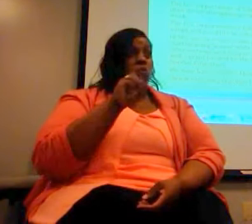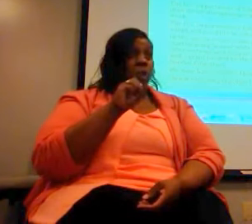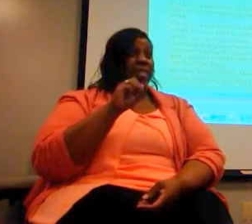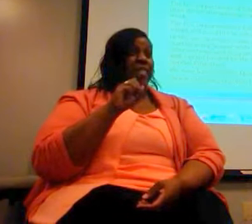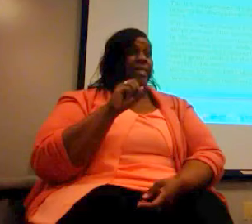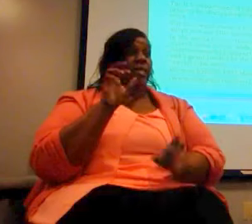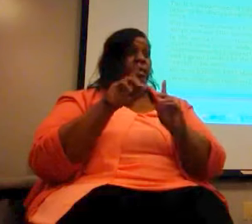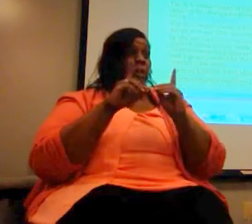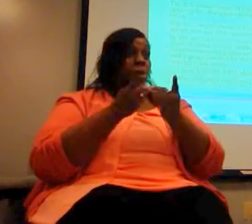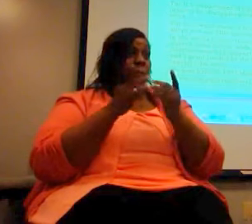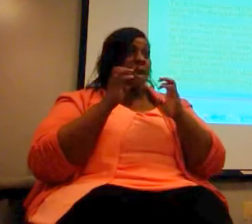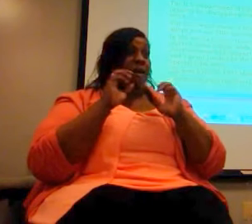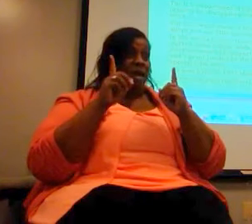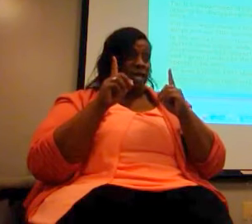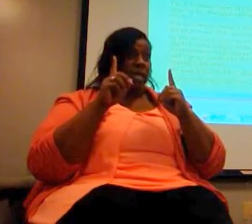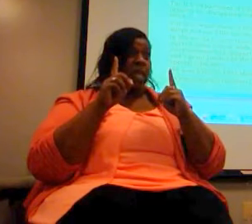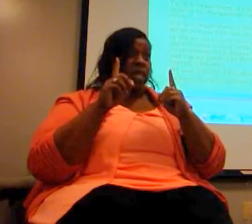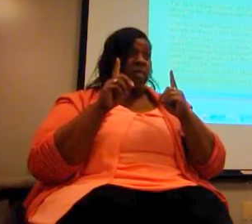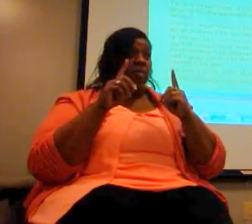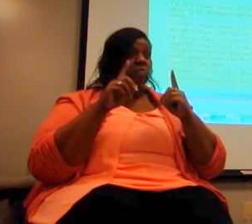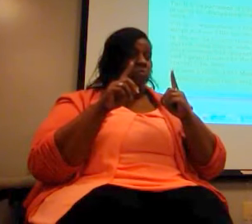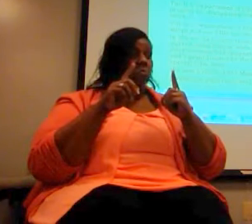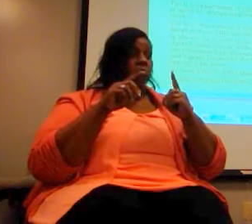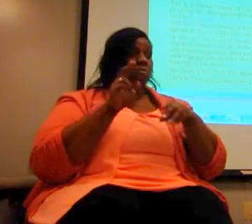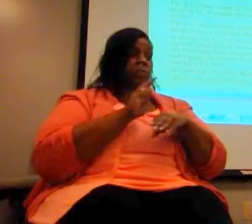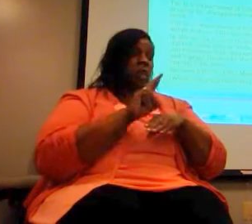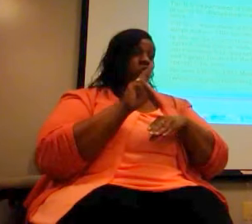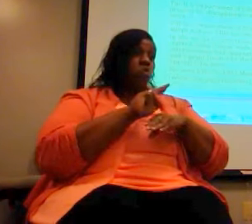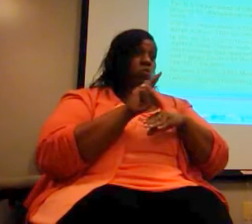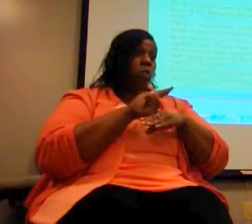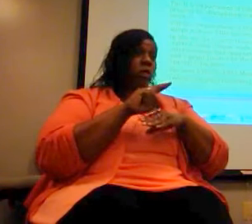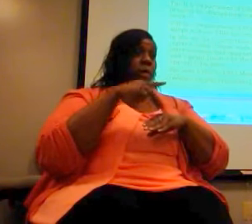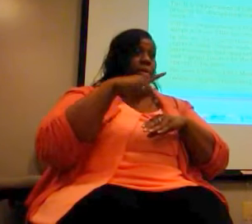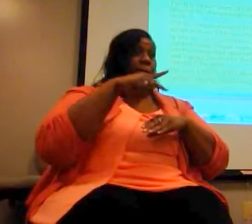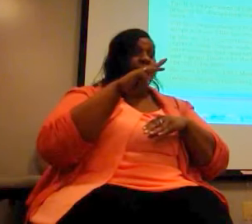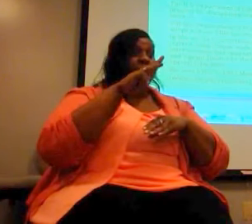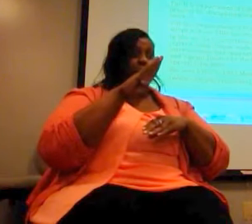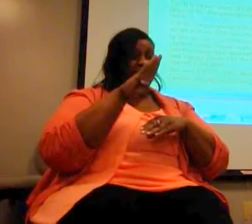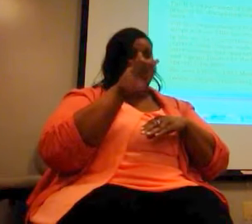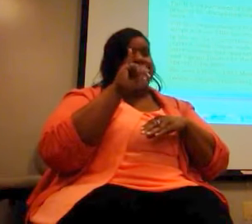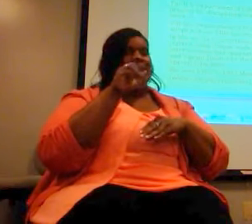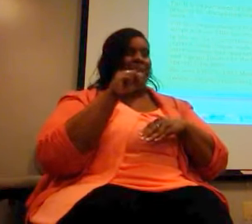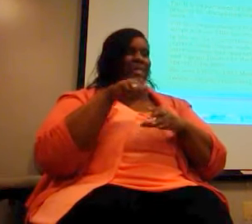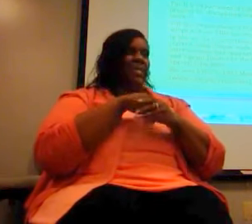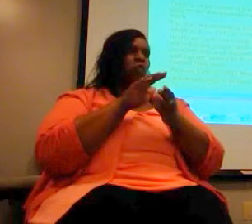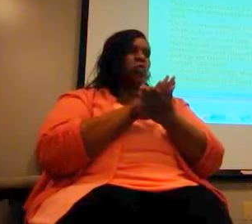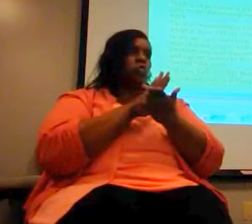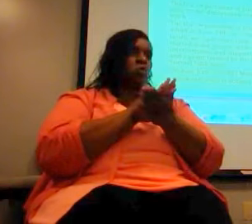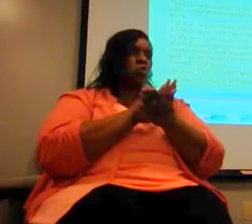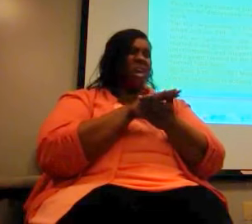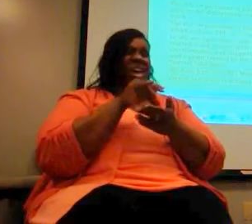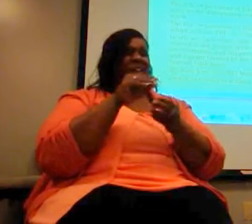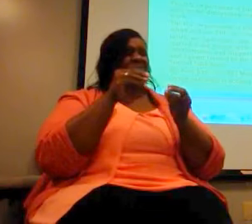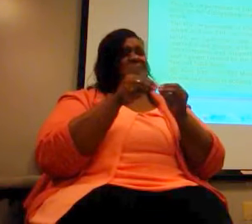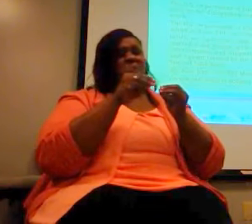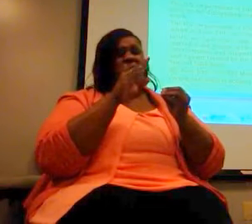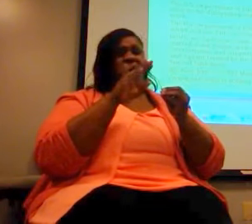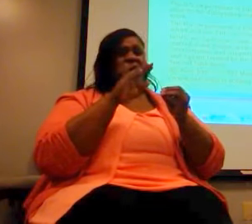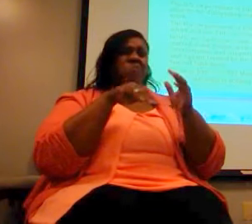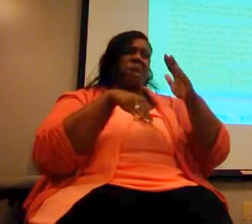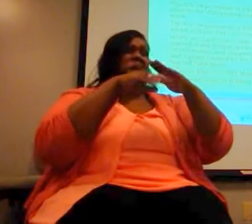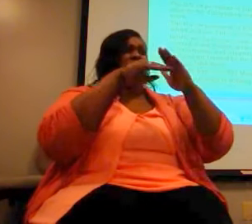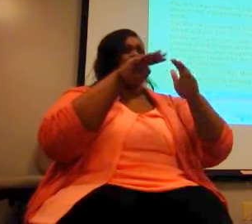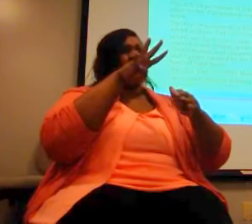Education wants states to adopt and use PBIS in schools. In Mississippi, we have more than 400 schools that have started using PBIS for